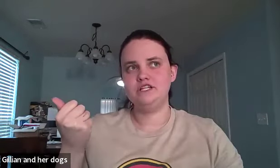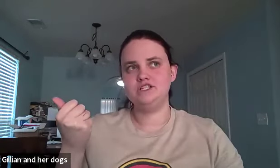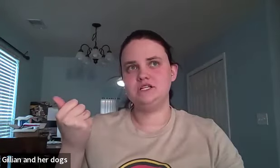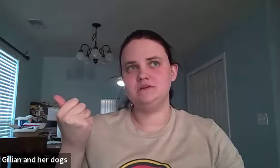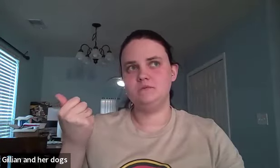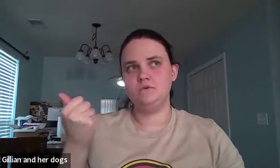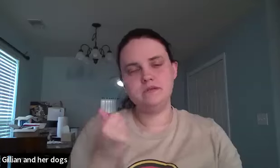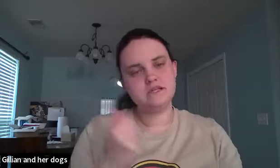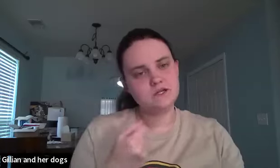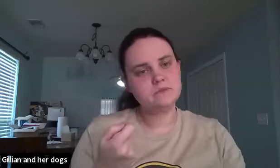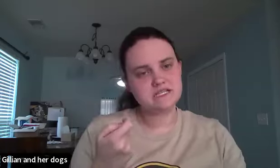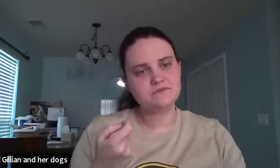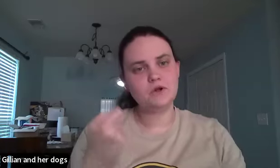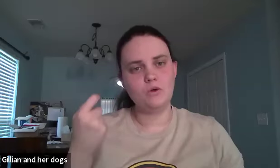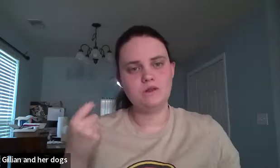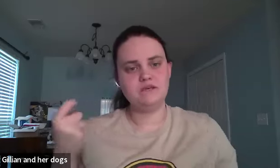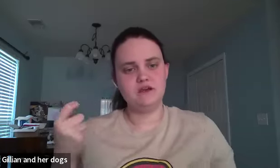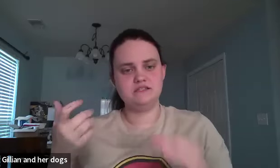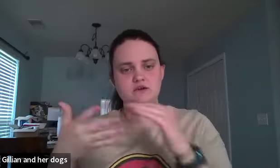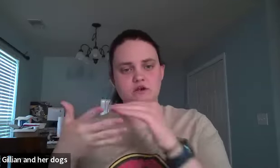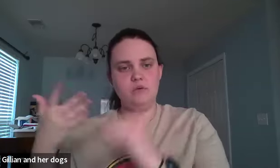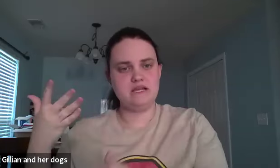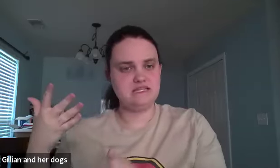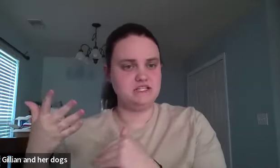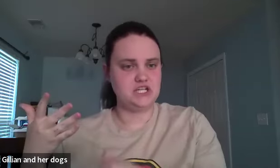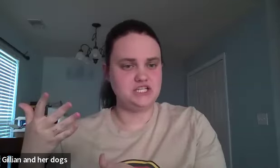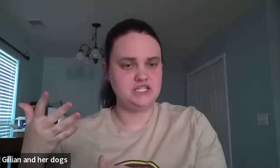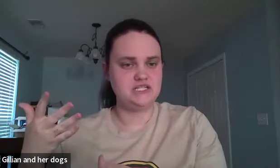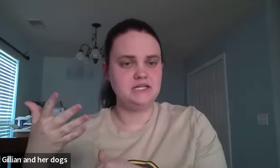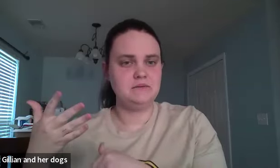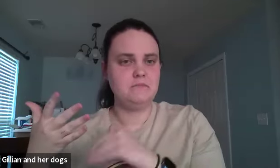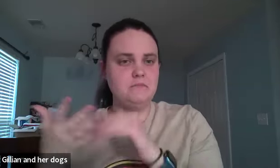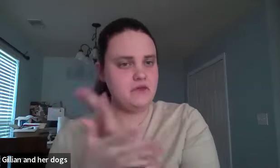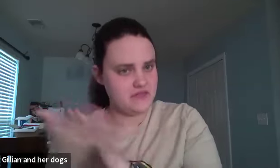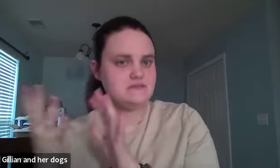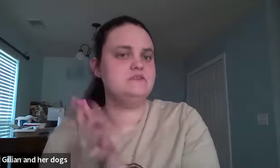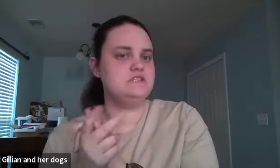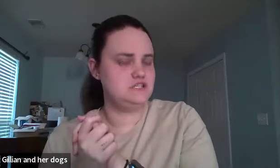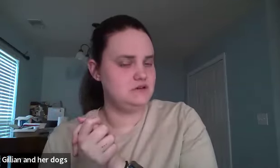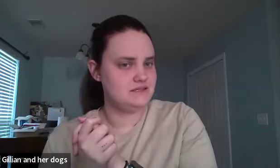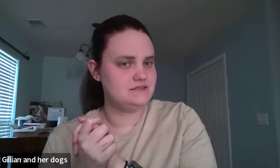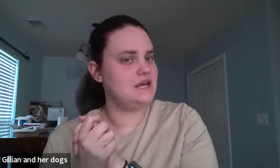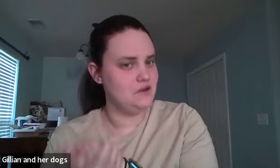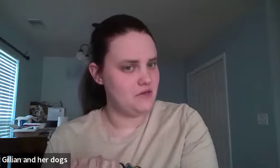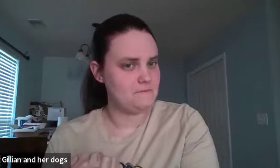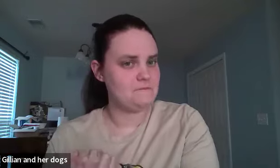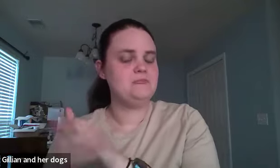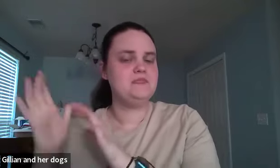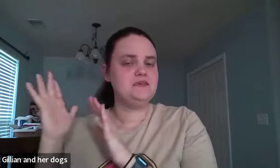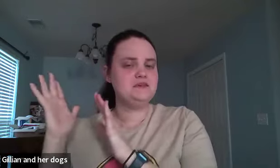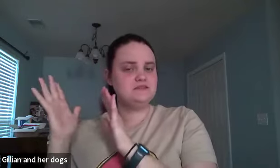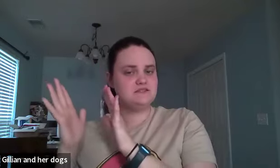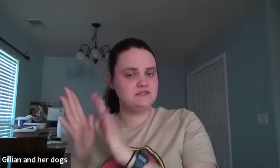which would be a little bit different only because there are ways I can change it, but that's confusing to you guys. And I know that.